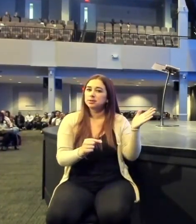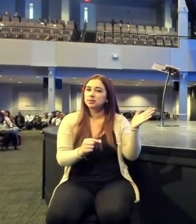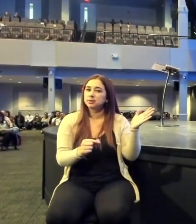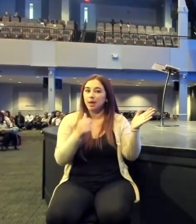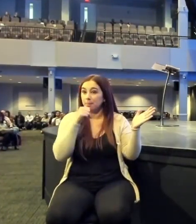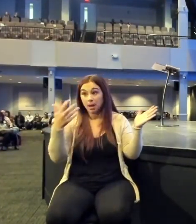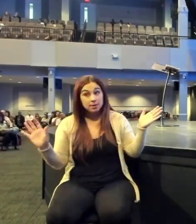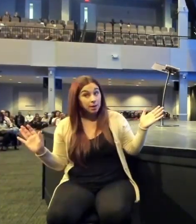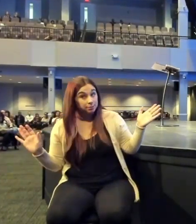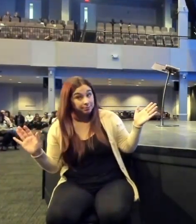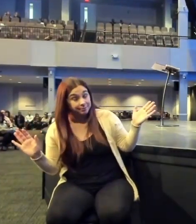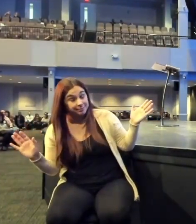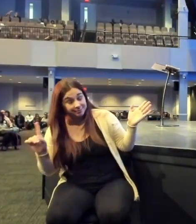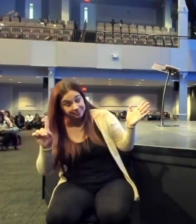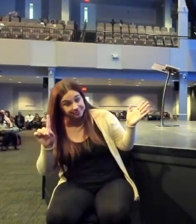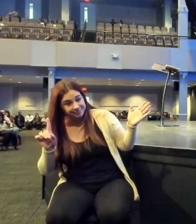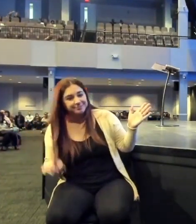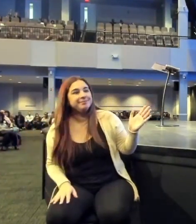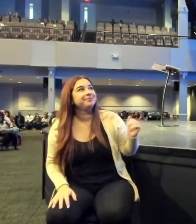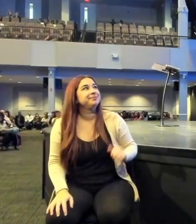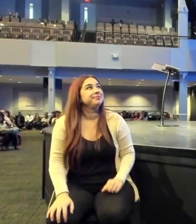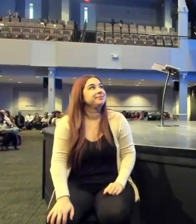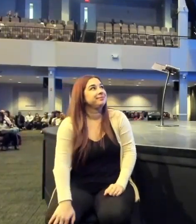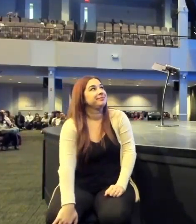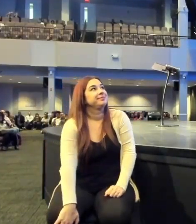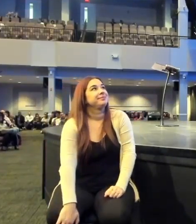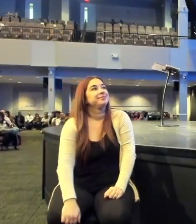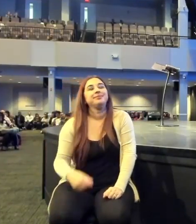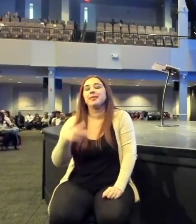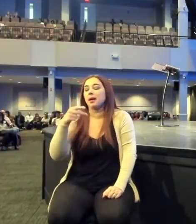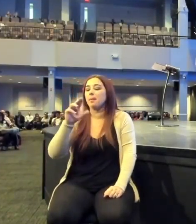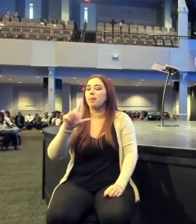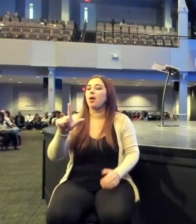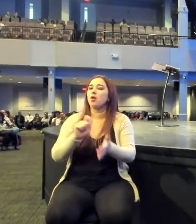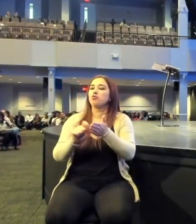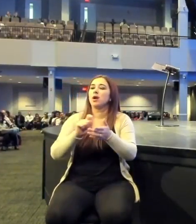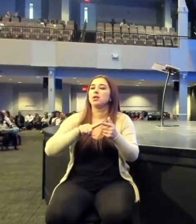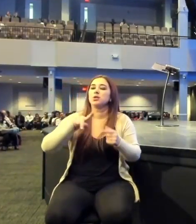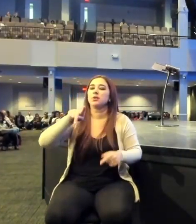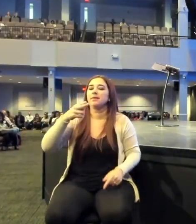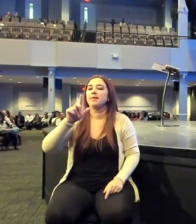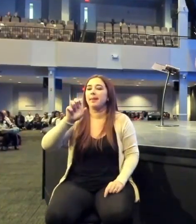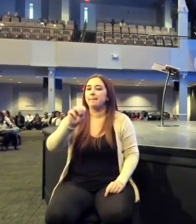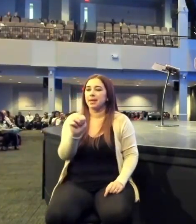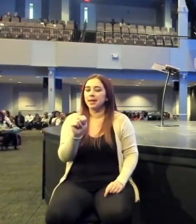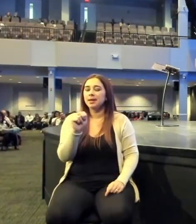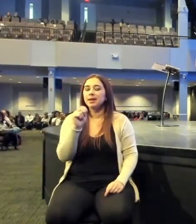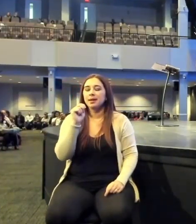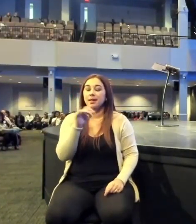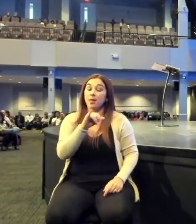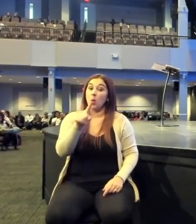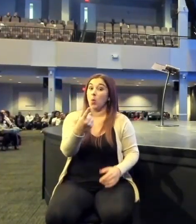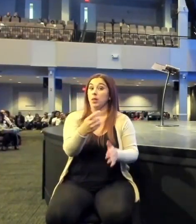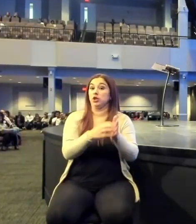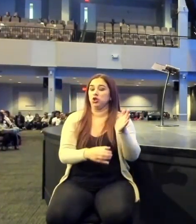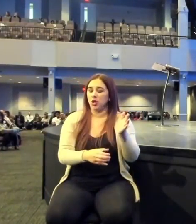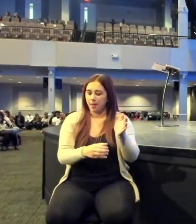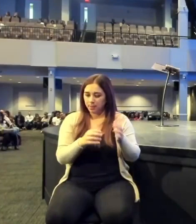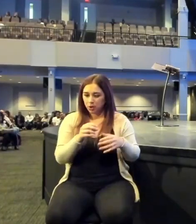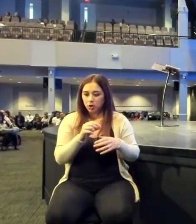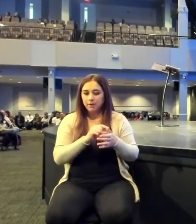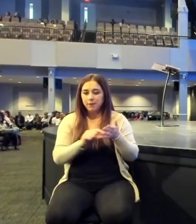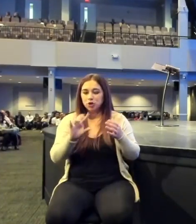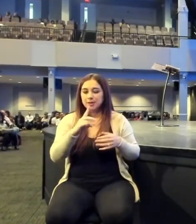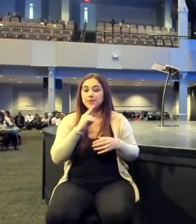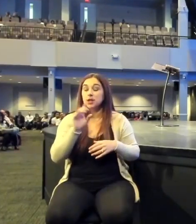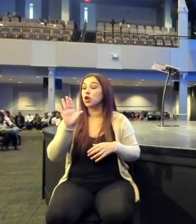not done yet. Almost, but not yet. Paul writes to Philemon, the first chapter, the only chapter in that book, actually, verse 7,